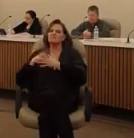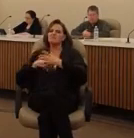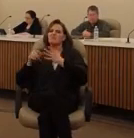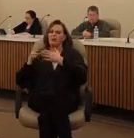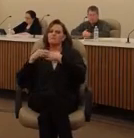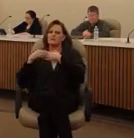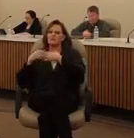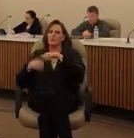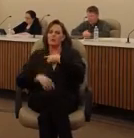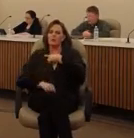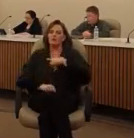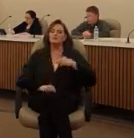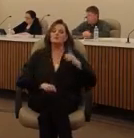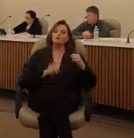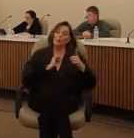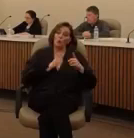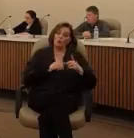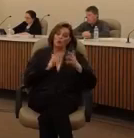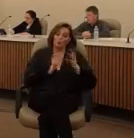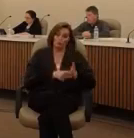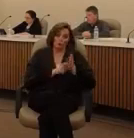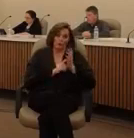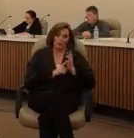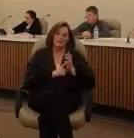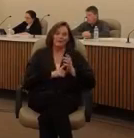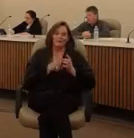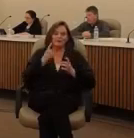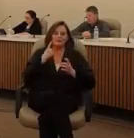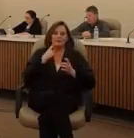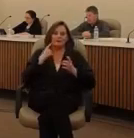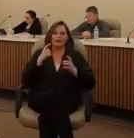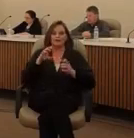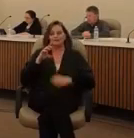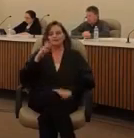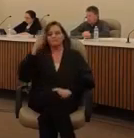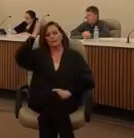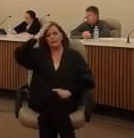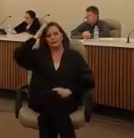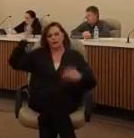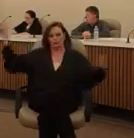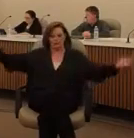that we should require that because the dumpster is a